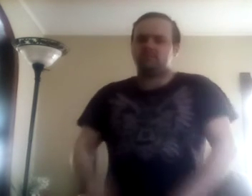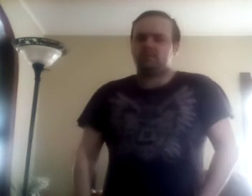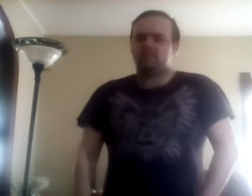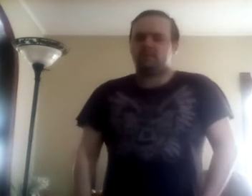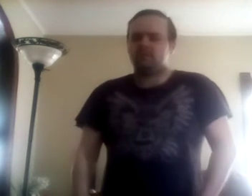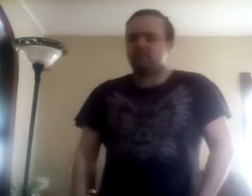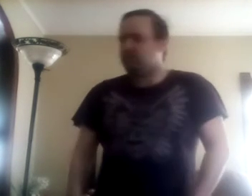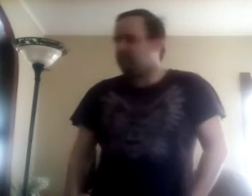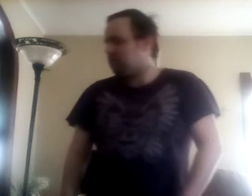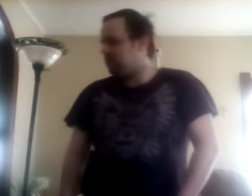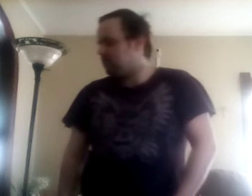Do it.